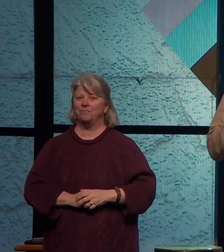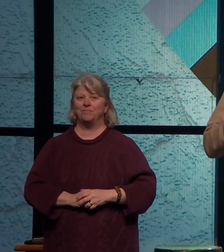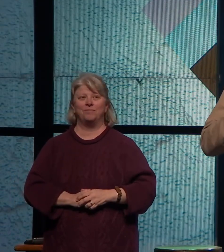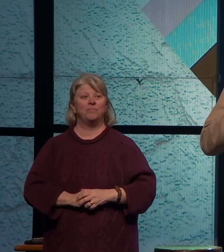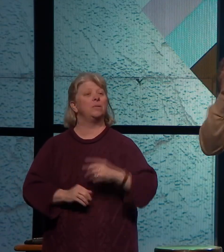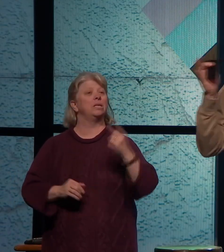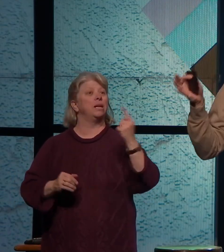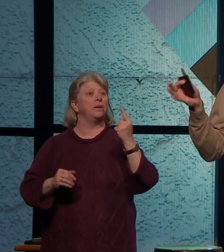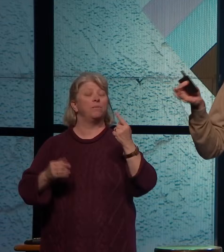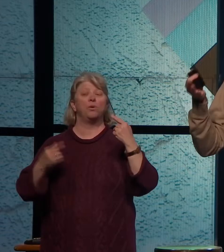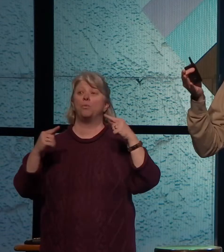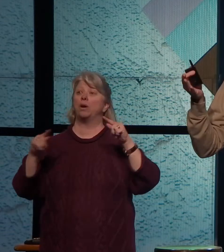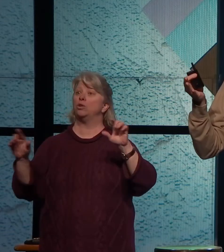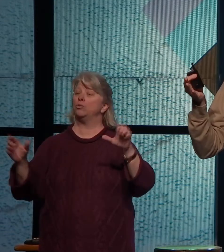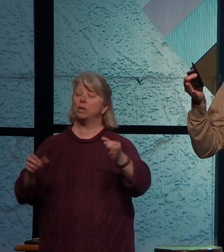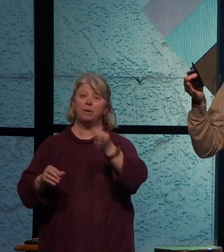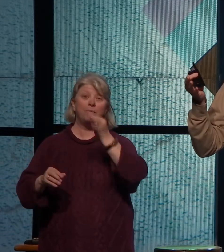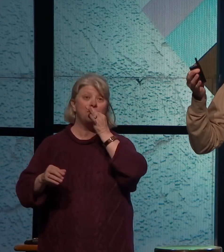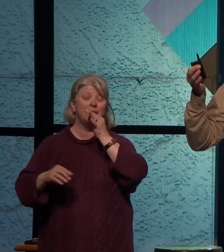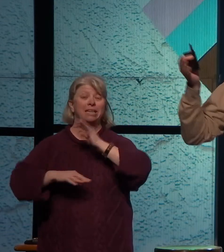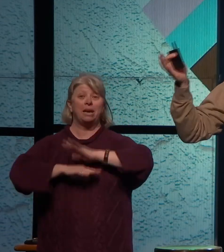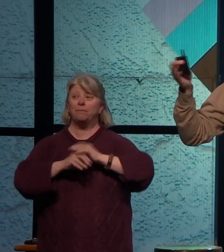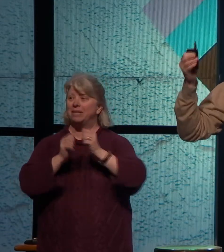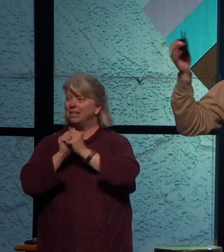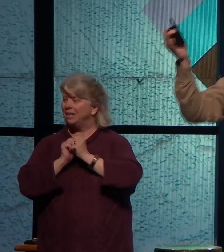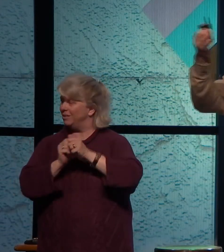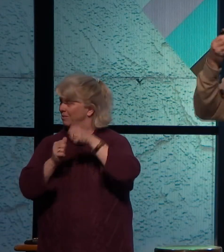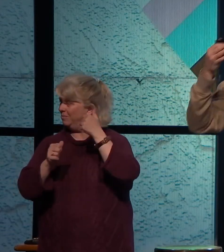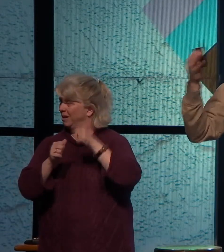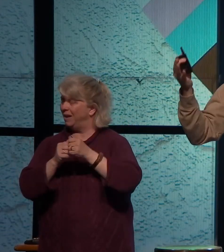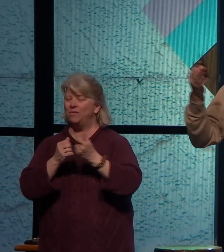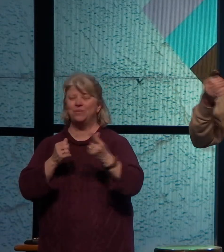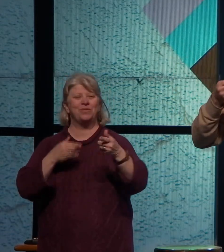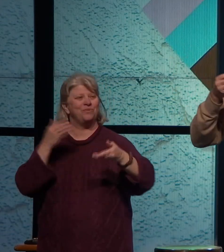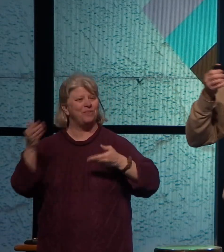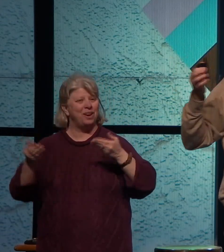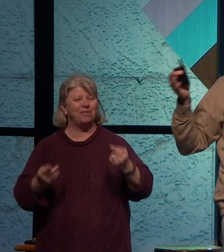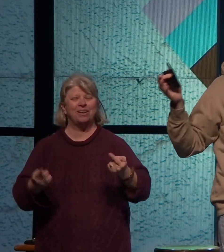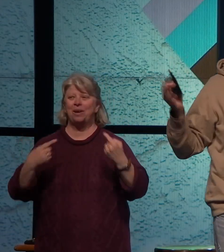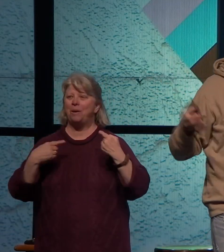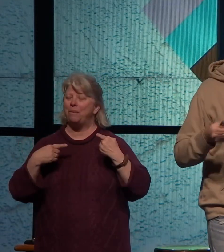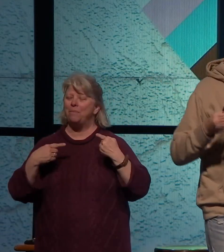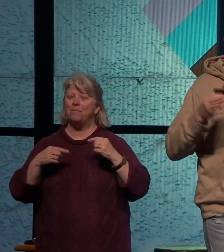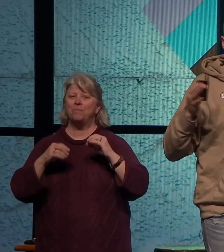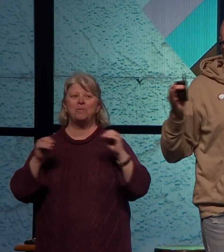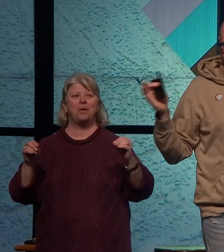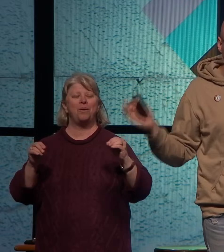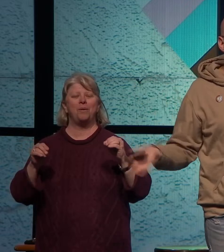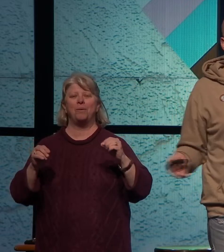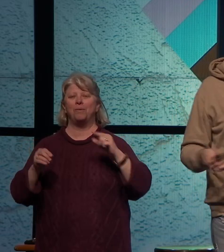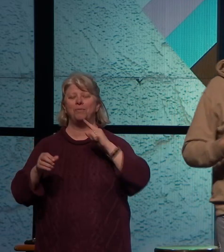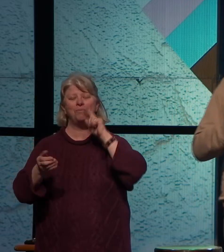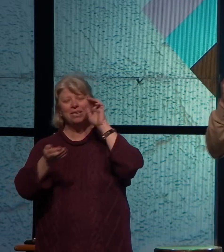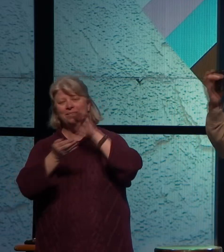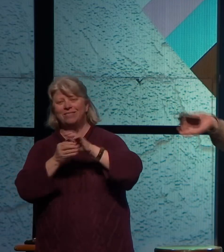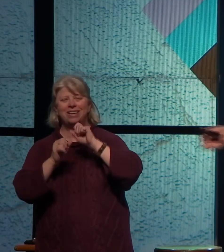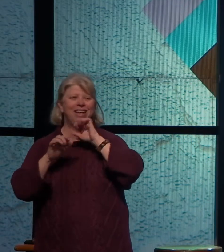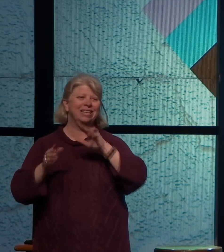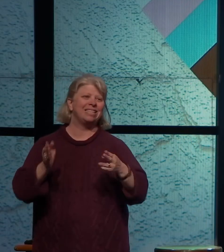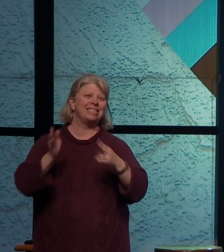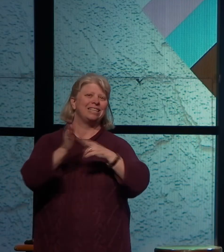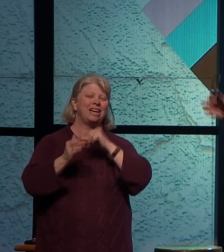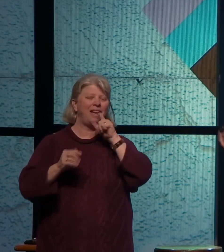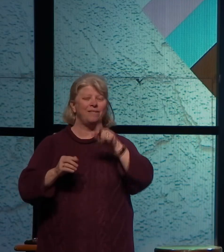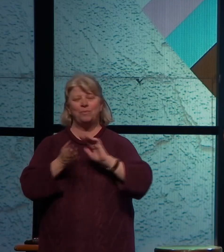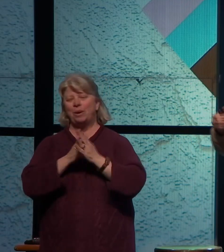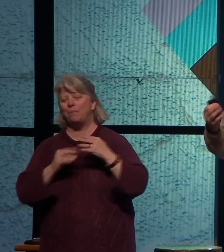And here's the thing, as we do this communion table together, as a reminder, everybody's welcome to the table. There is no creed. There's nothing to sign. You don't have to be a member here. You